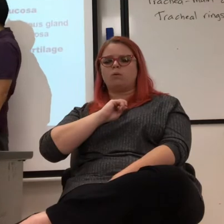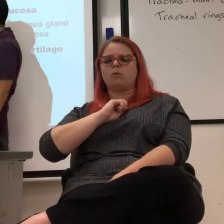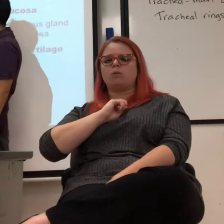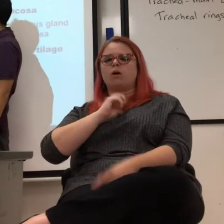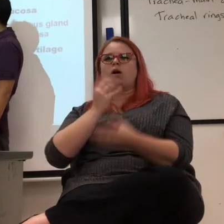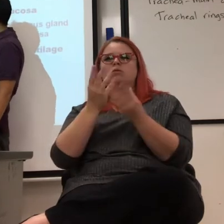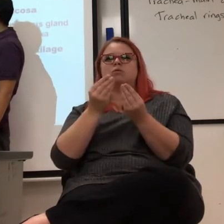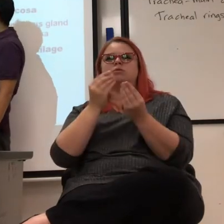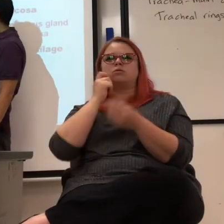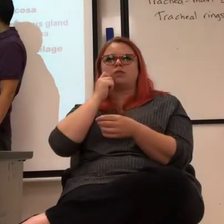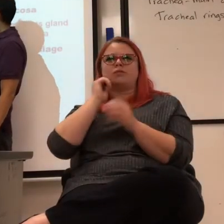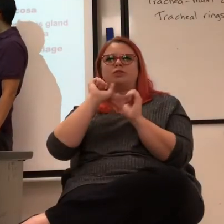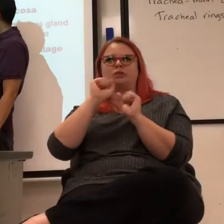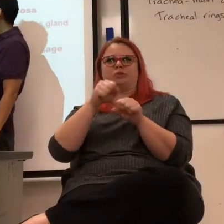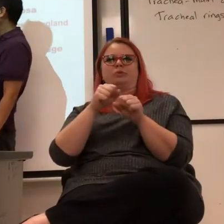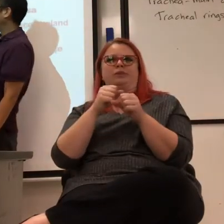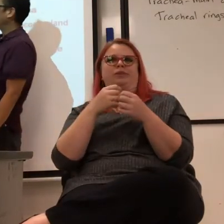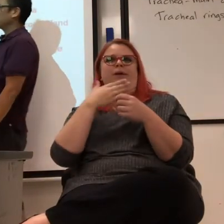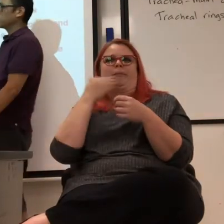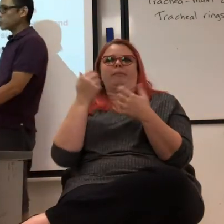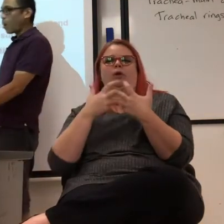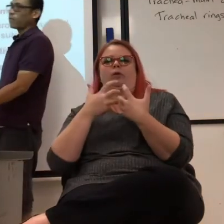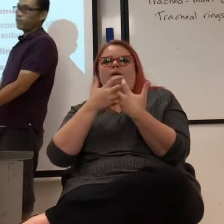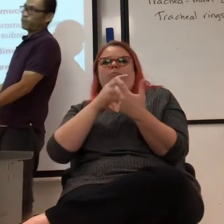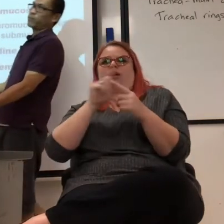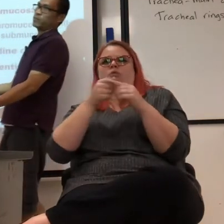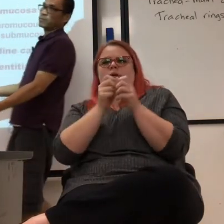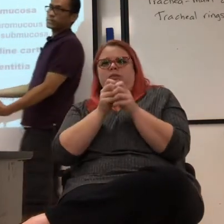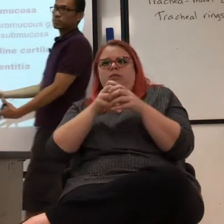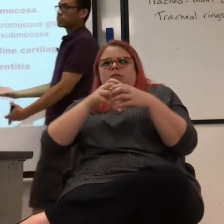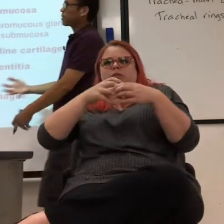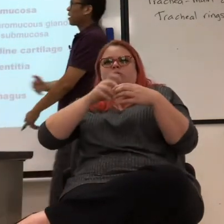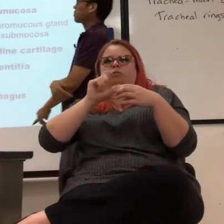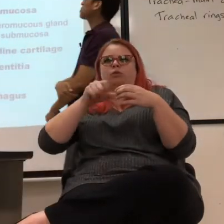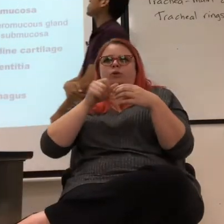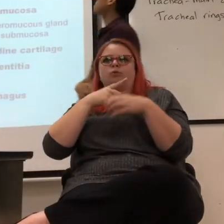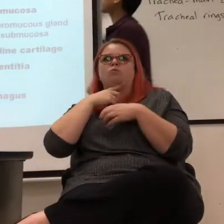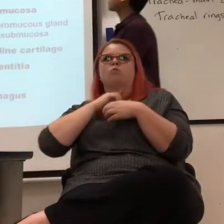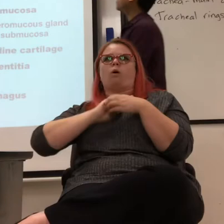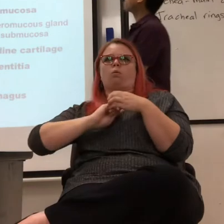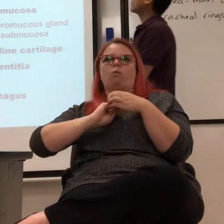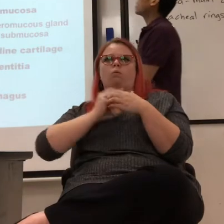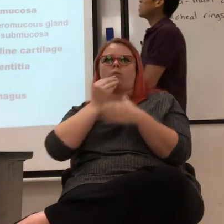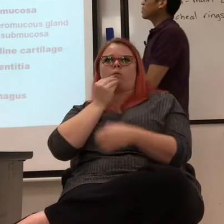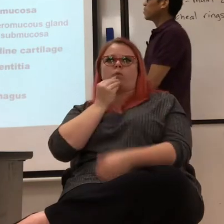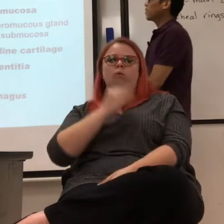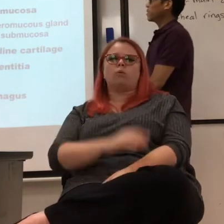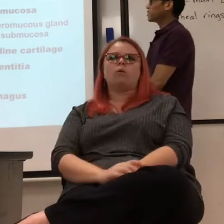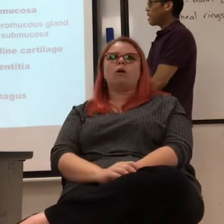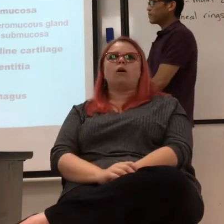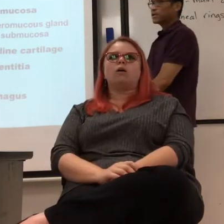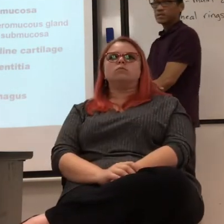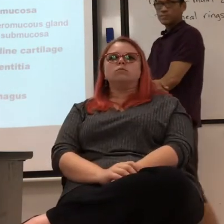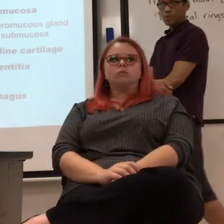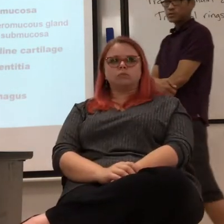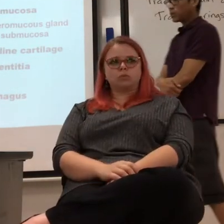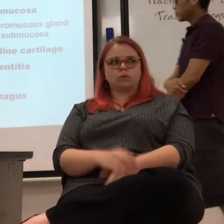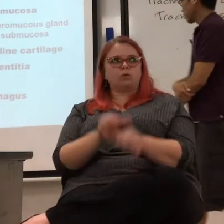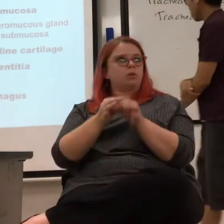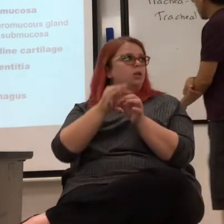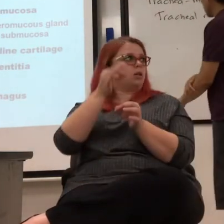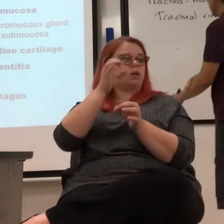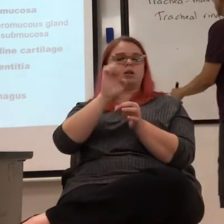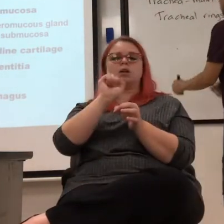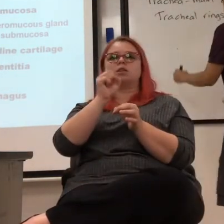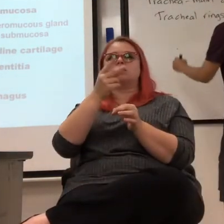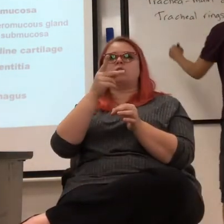soft tissue can accommodate better when you swallow food. Okay. So the esophagus is posterior